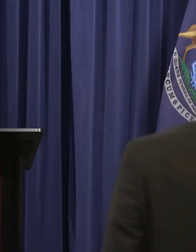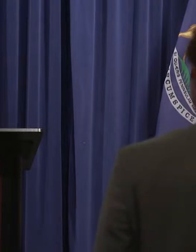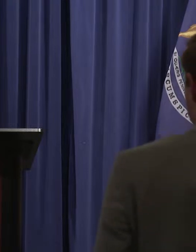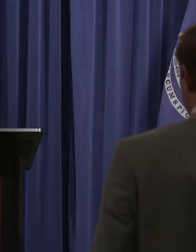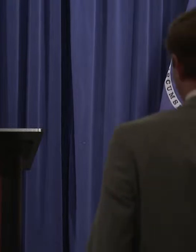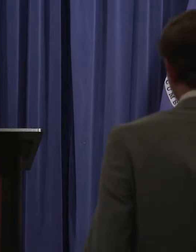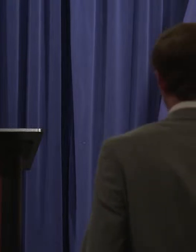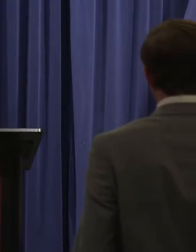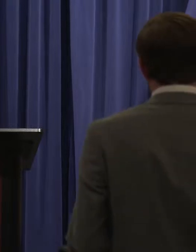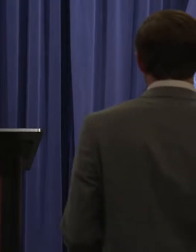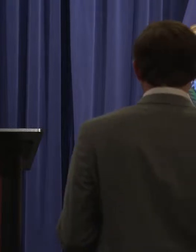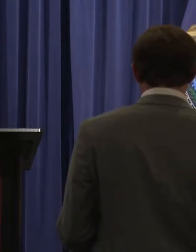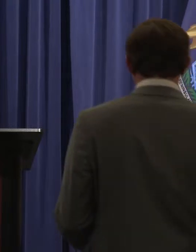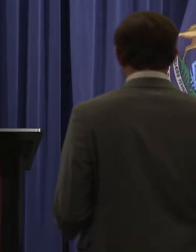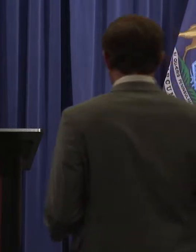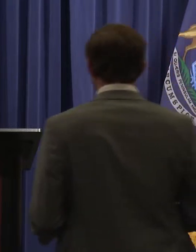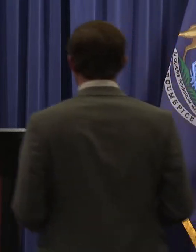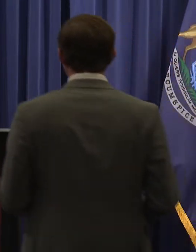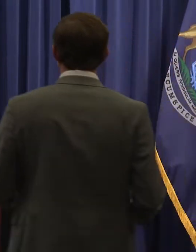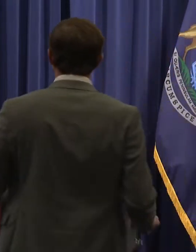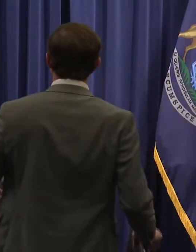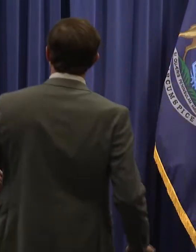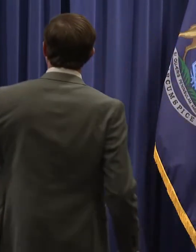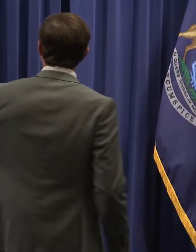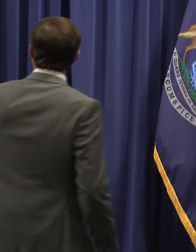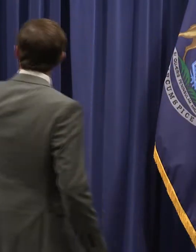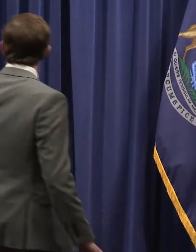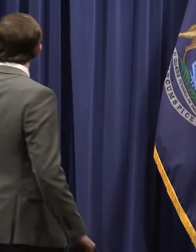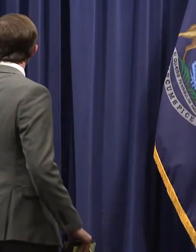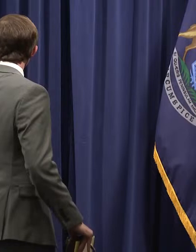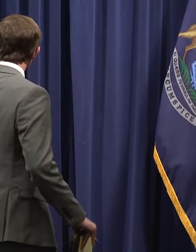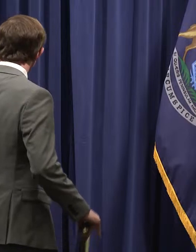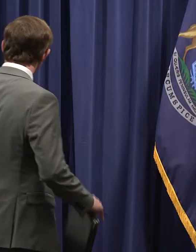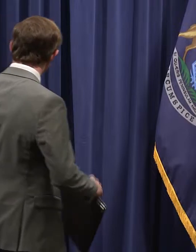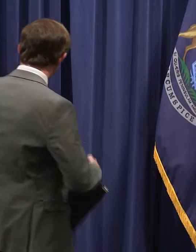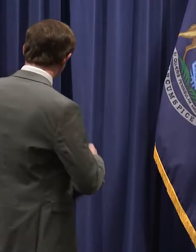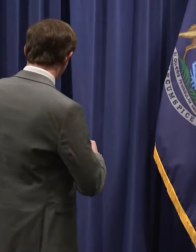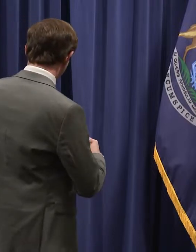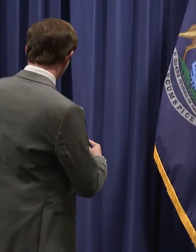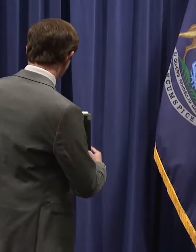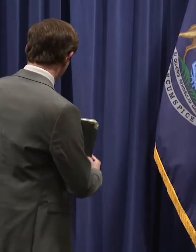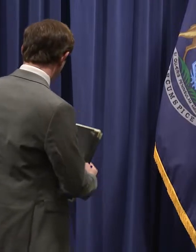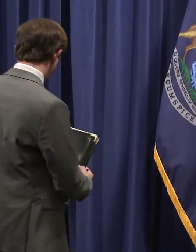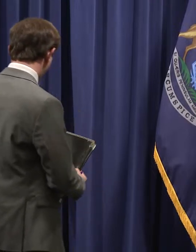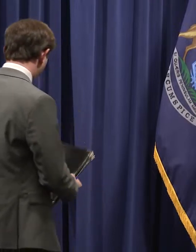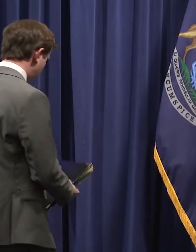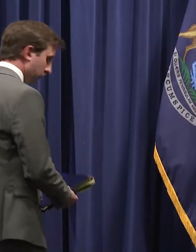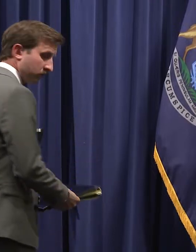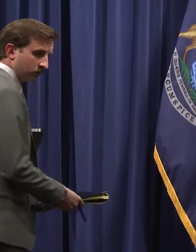Ready to sit down? I think so. I think we'll be starting shortly. I need to sit down. Yeah, if you don't mind. I think we'll be starting shortly.